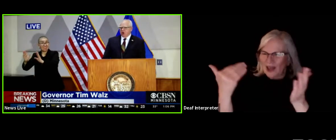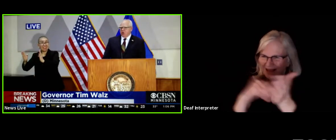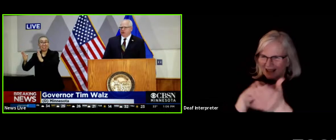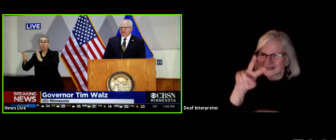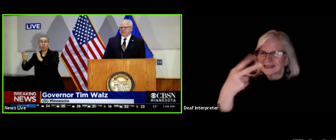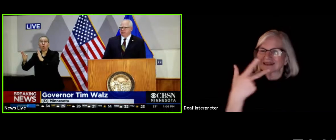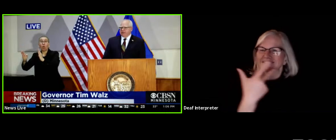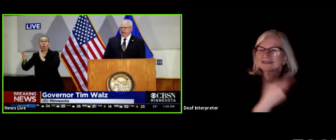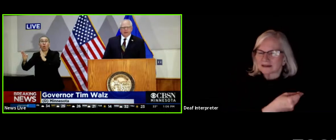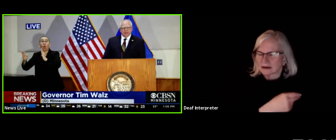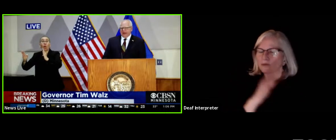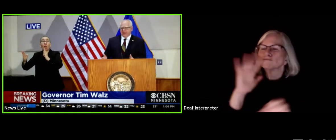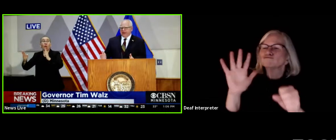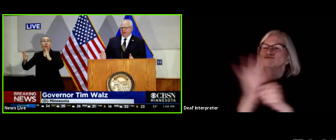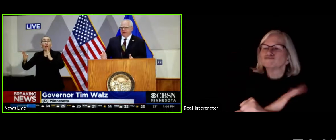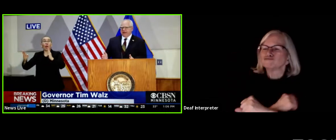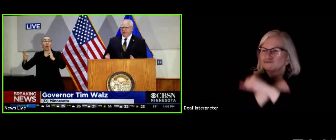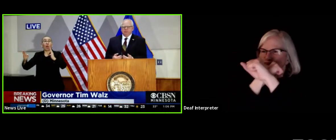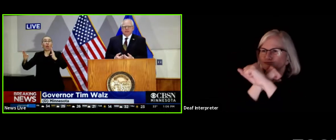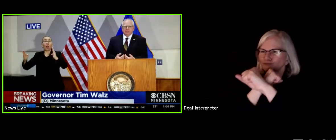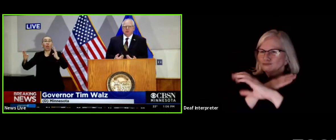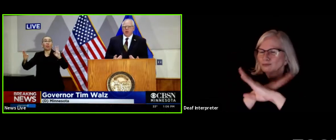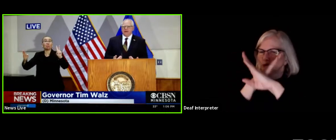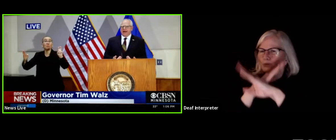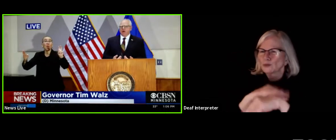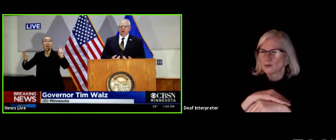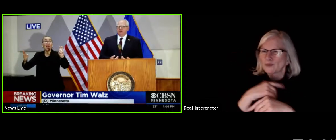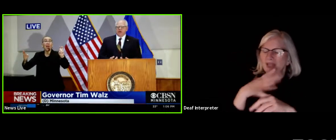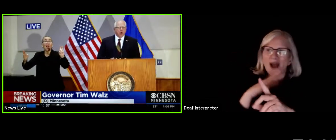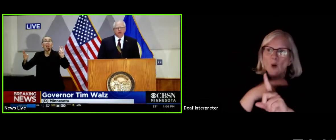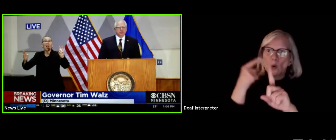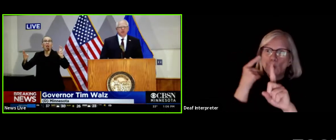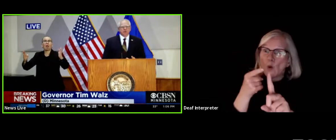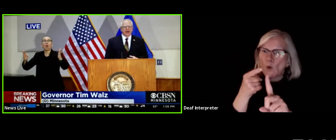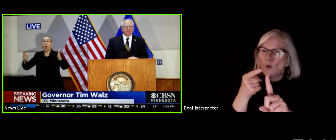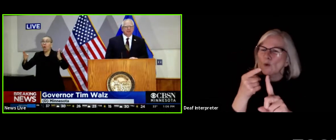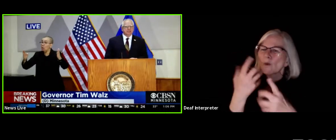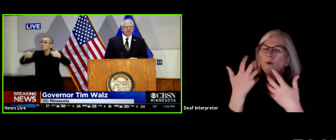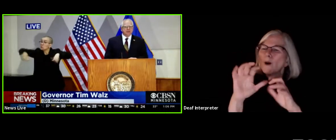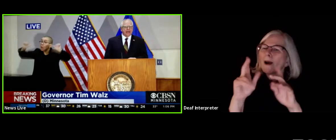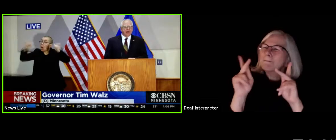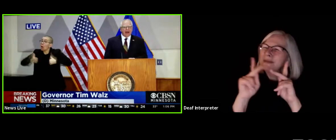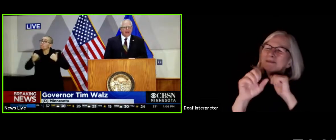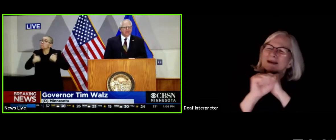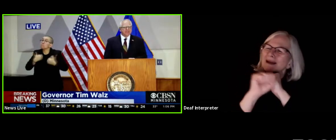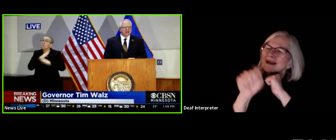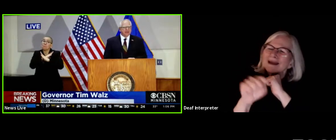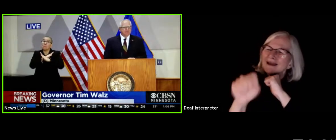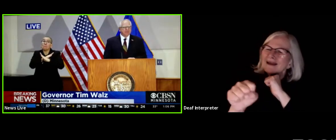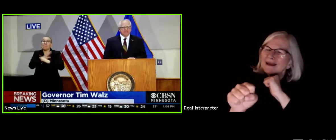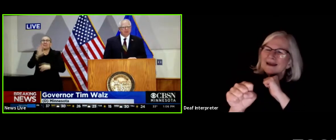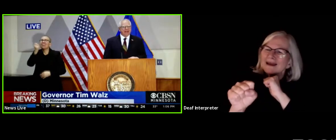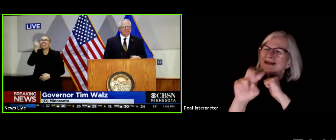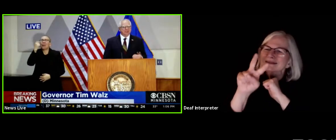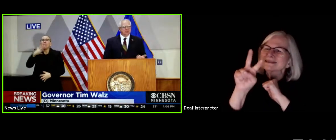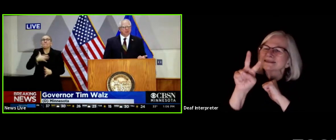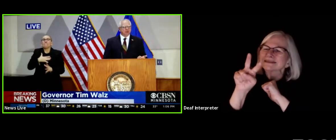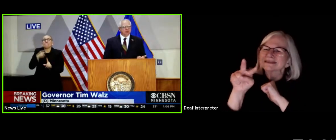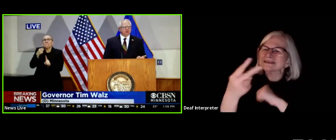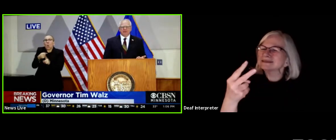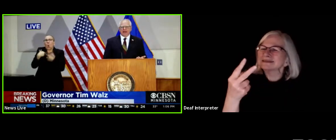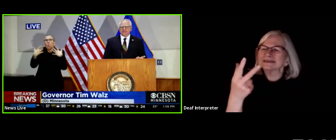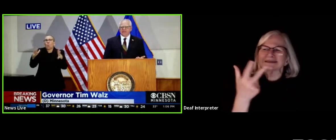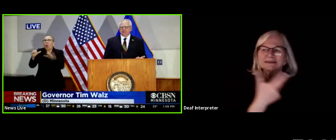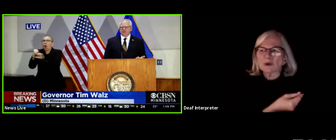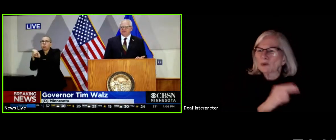But our goal needs to be to not allow that to happen, because the only choice we have in this country now out of this is massive